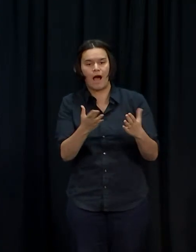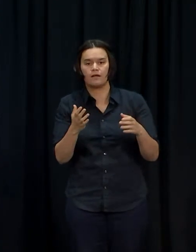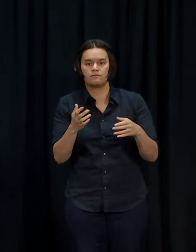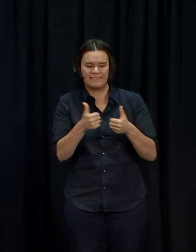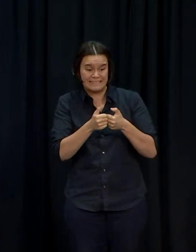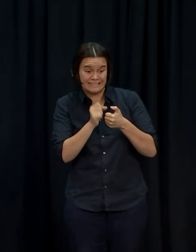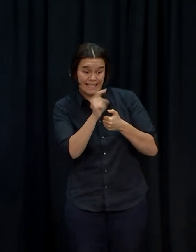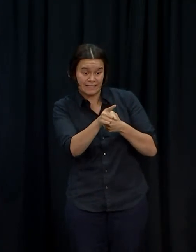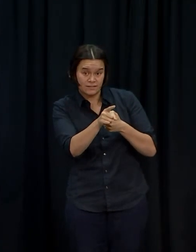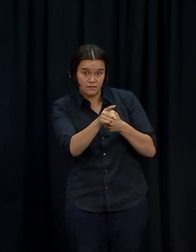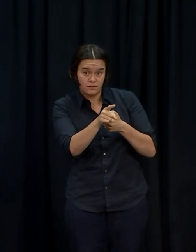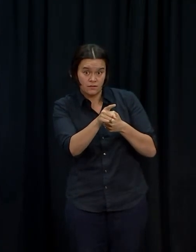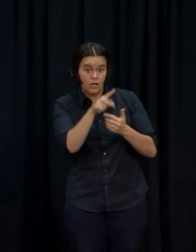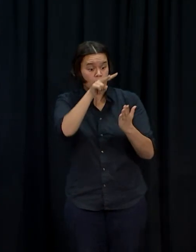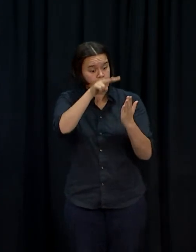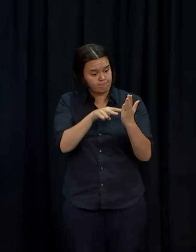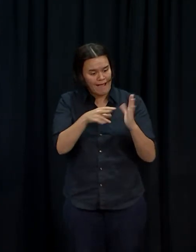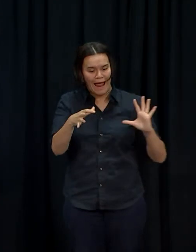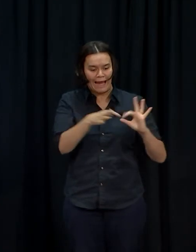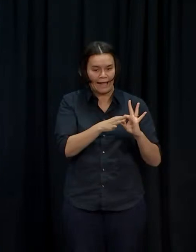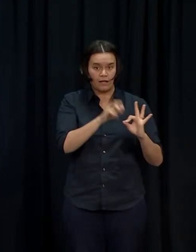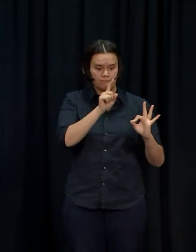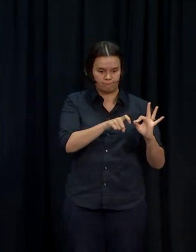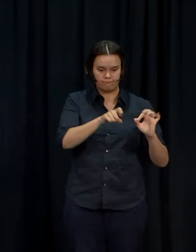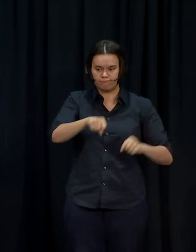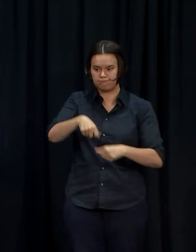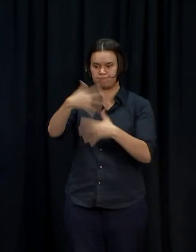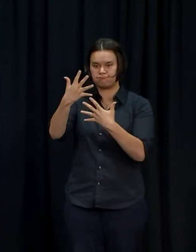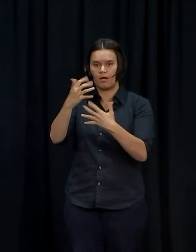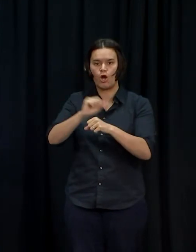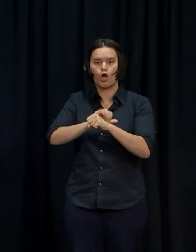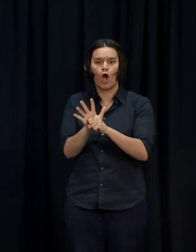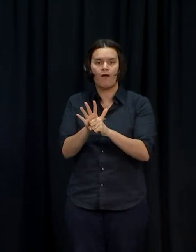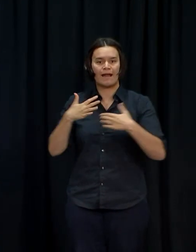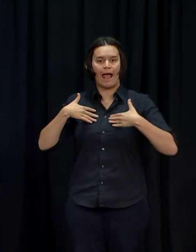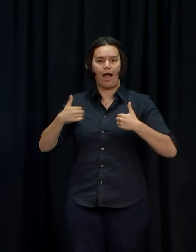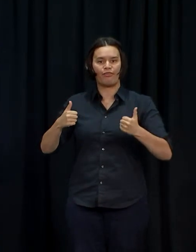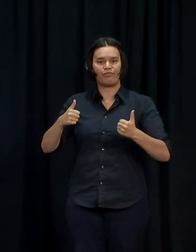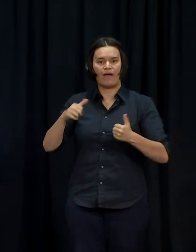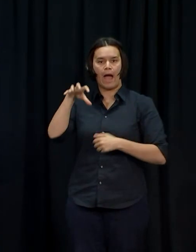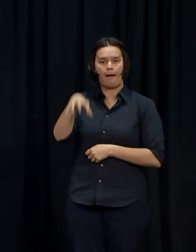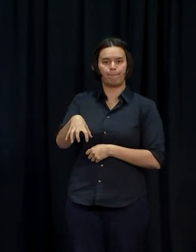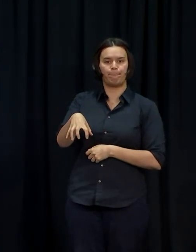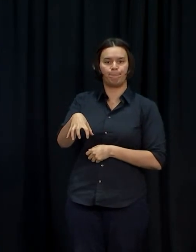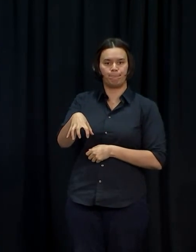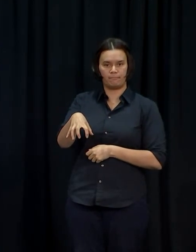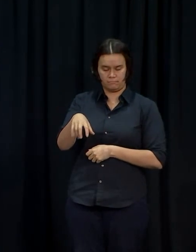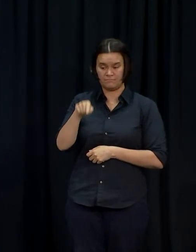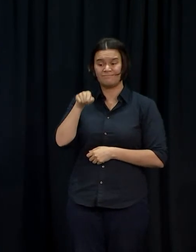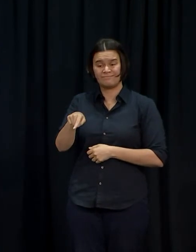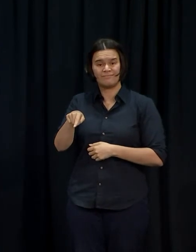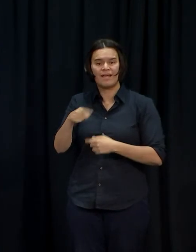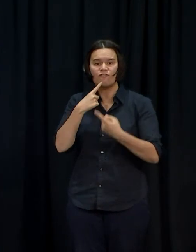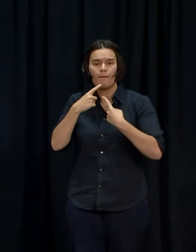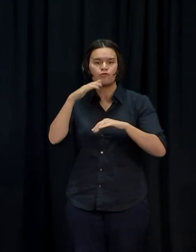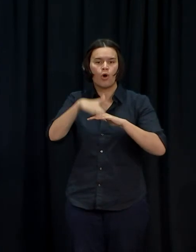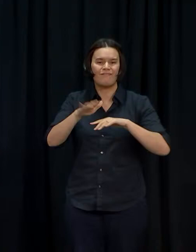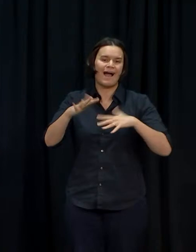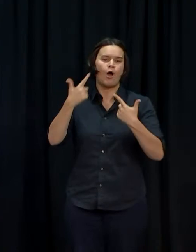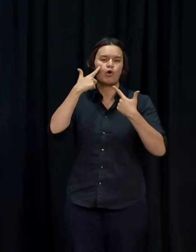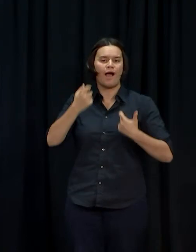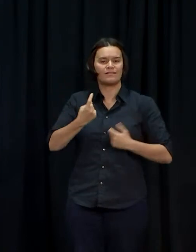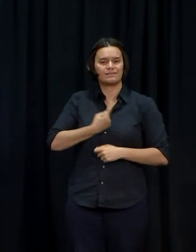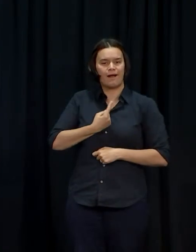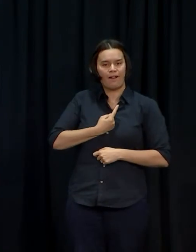tailored health advice and resources on everything a person needs to know in clear, translatable and accessible formats.